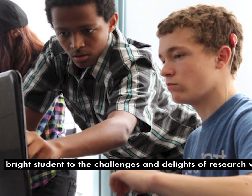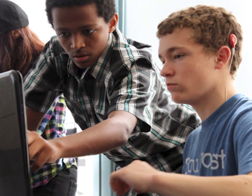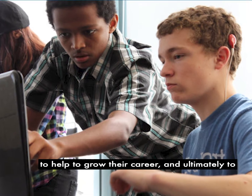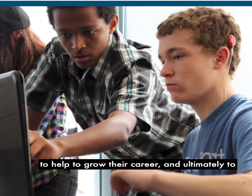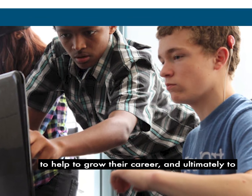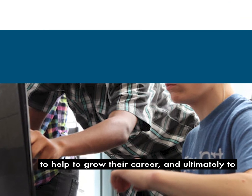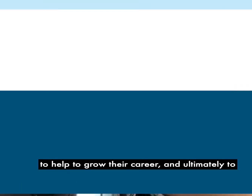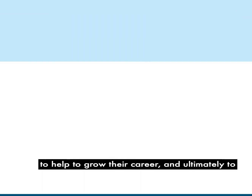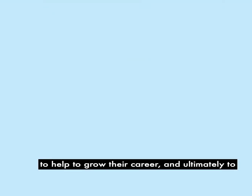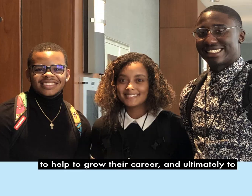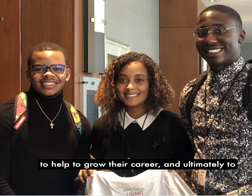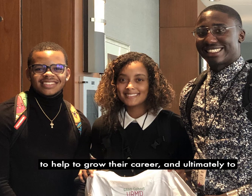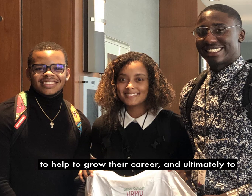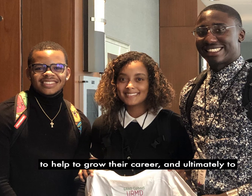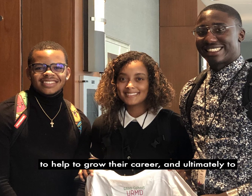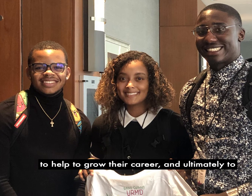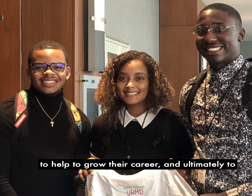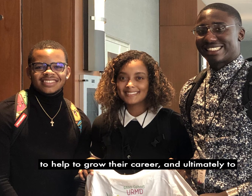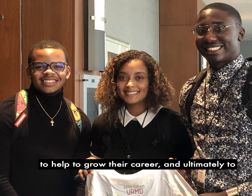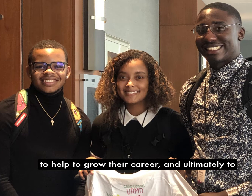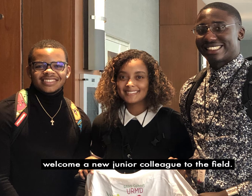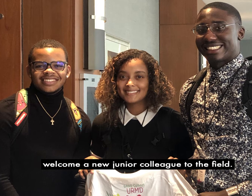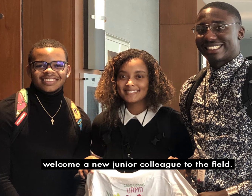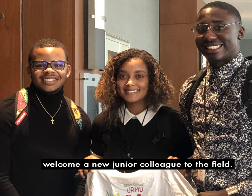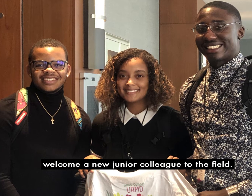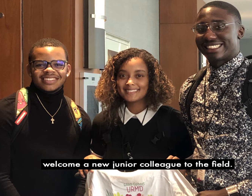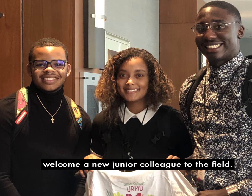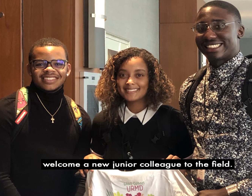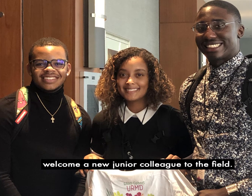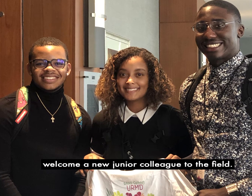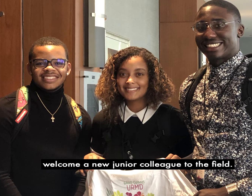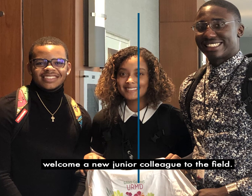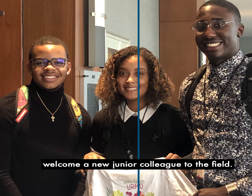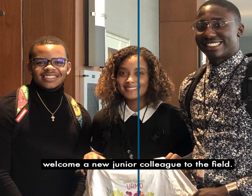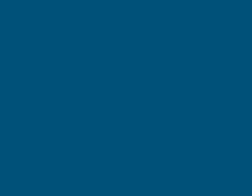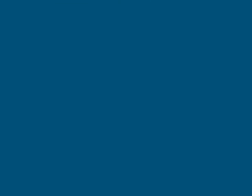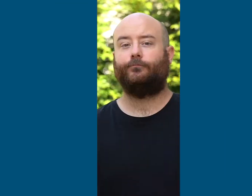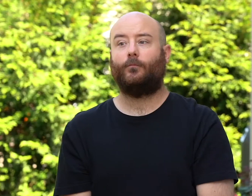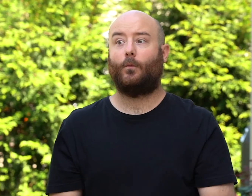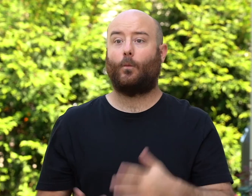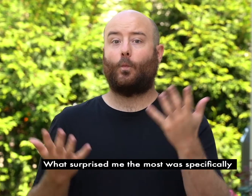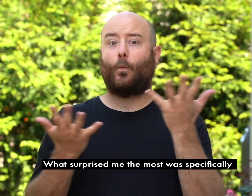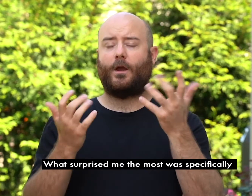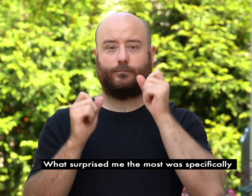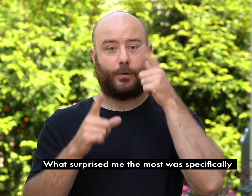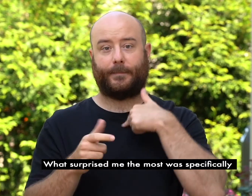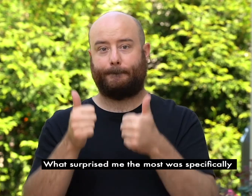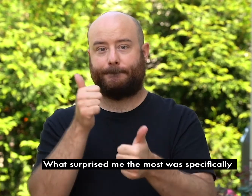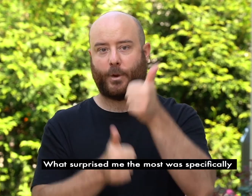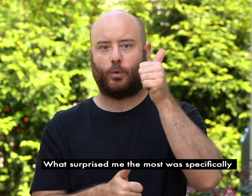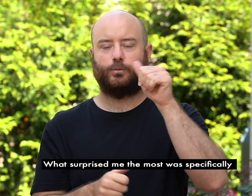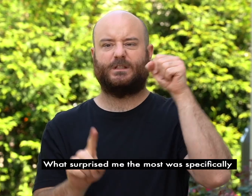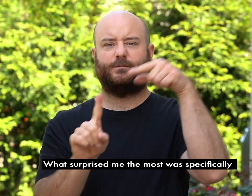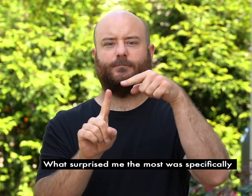work to help them grow in their career and ultimately to welcome a new junior colleague to the field. What surprised me the